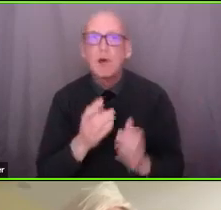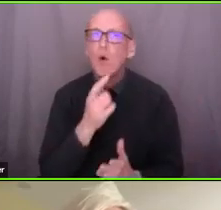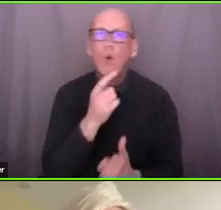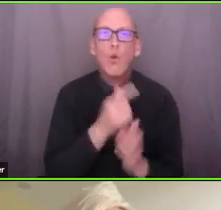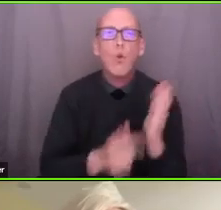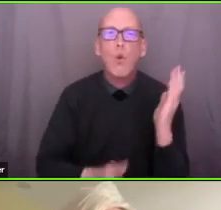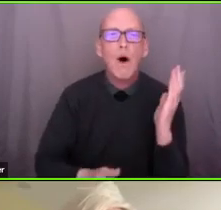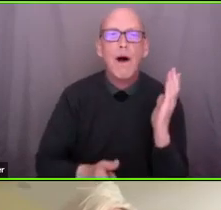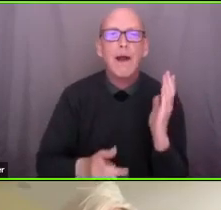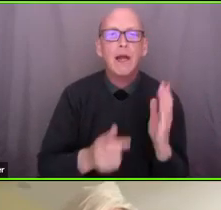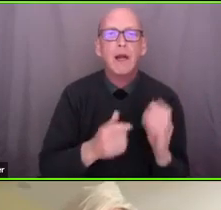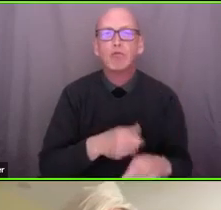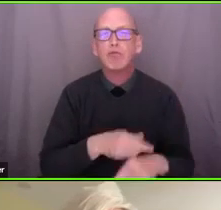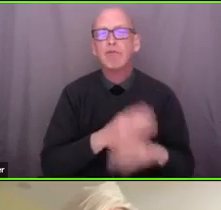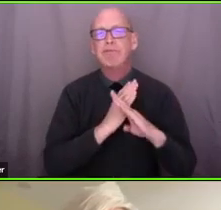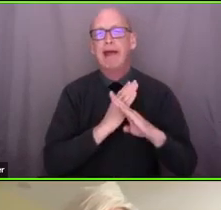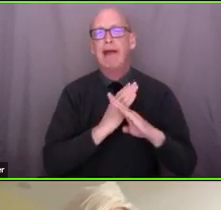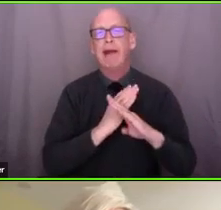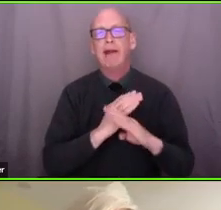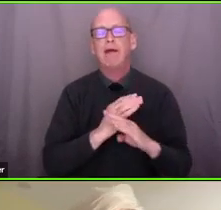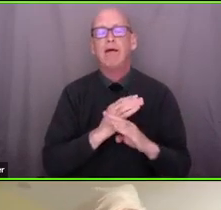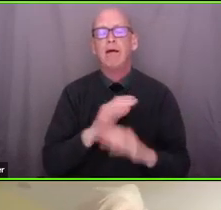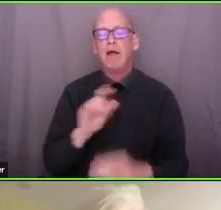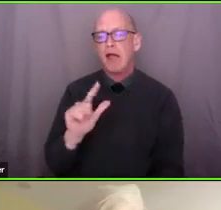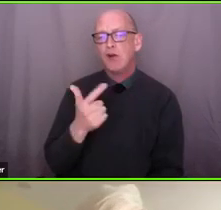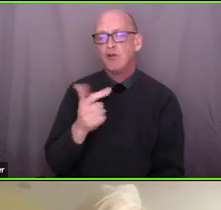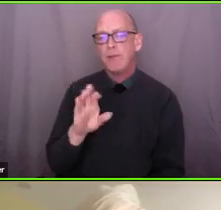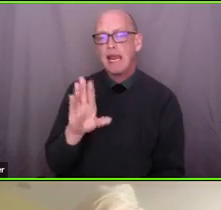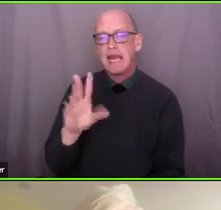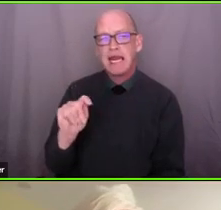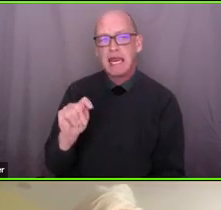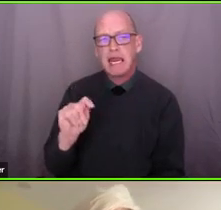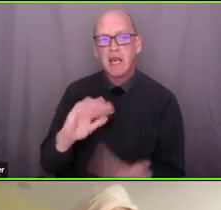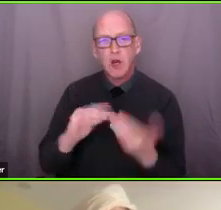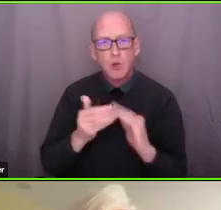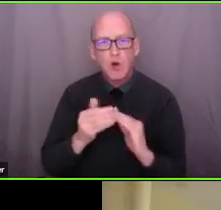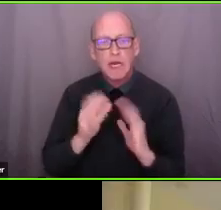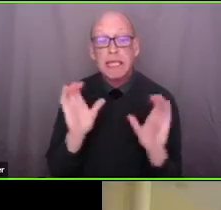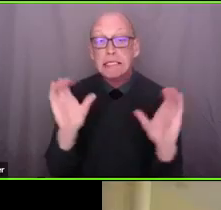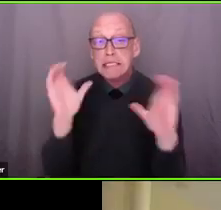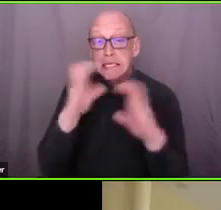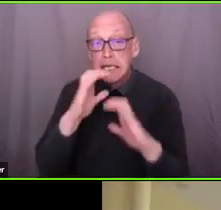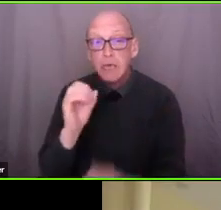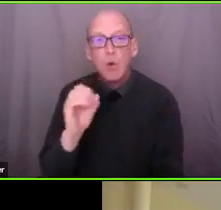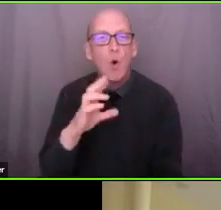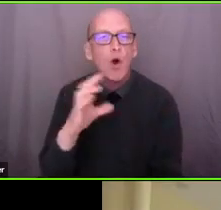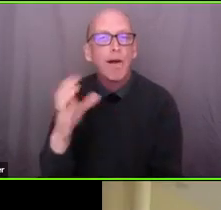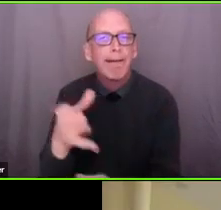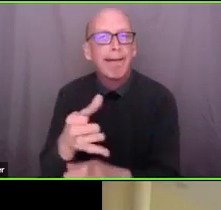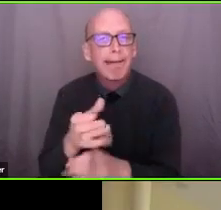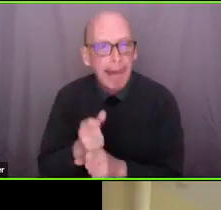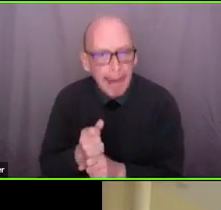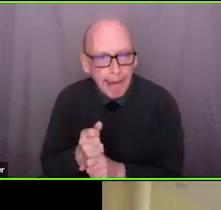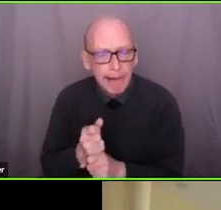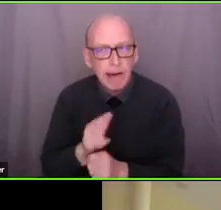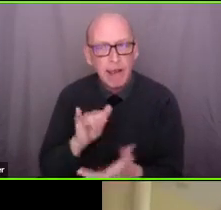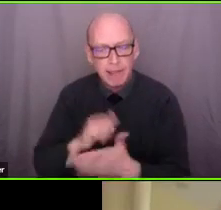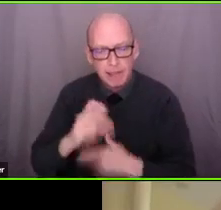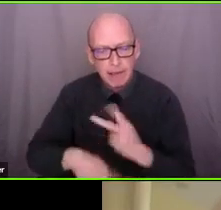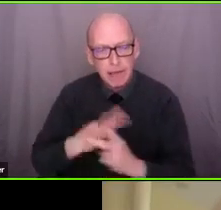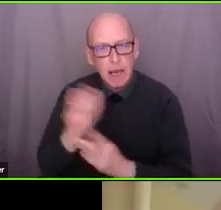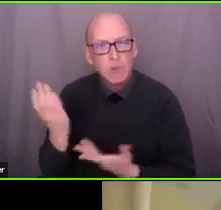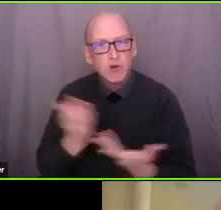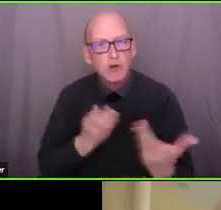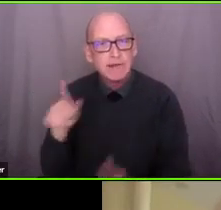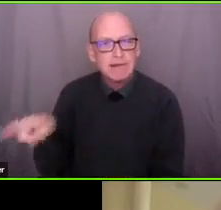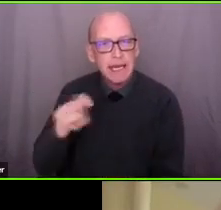that prevents them from either seeking or getting the services that they